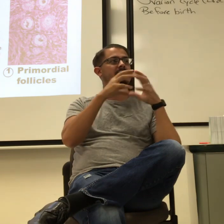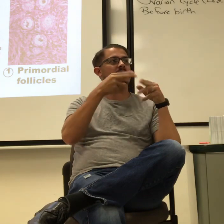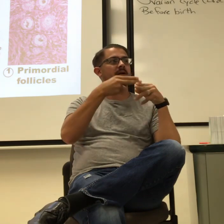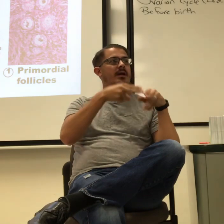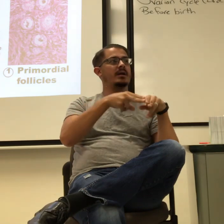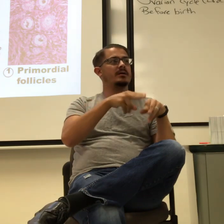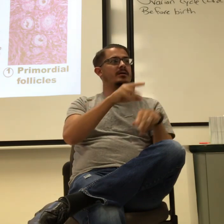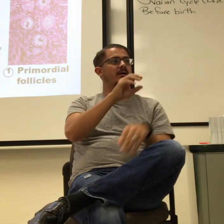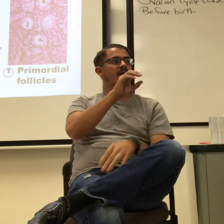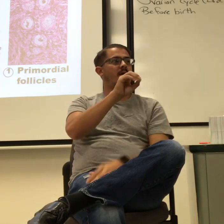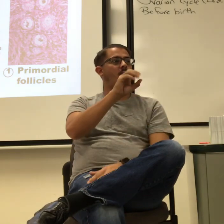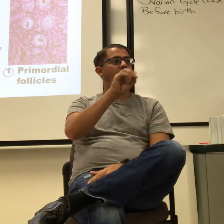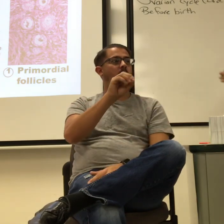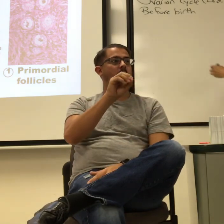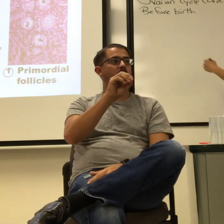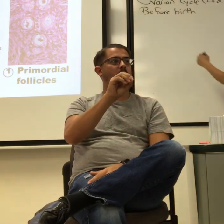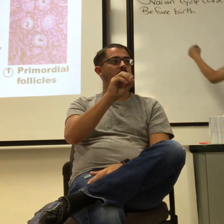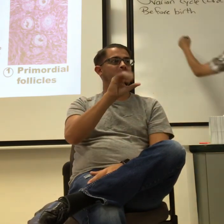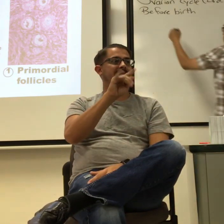the oogonium